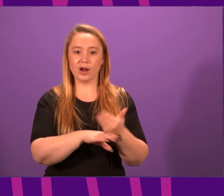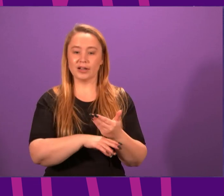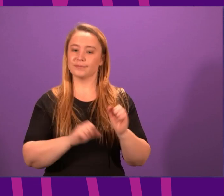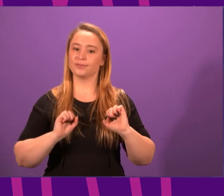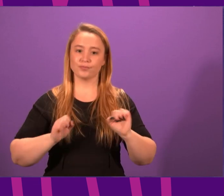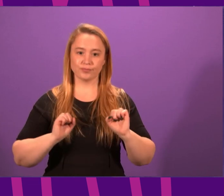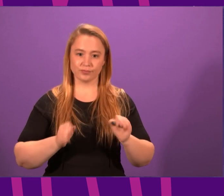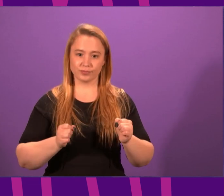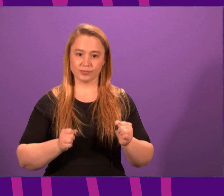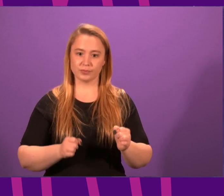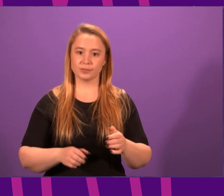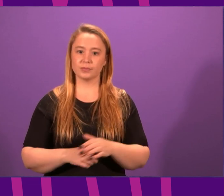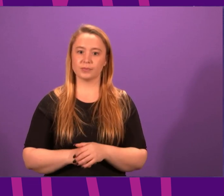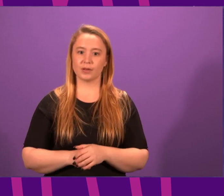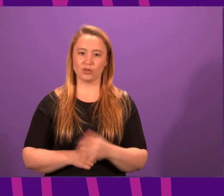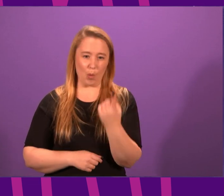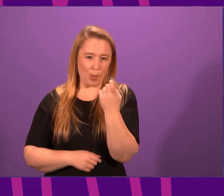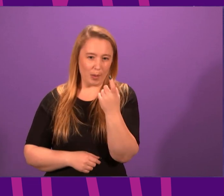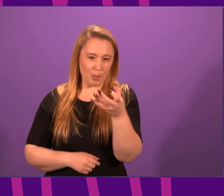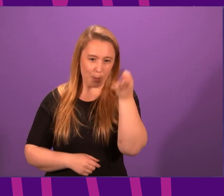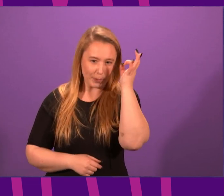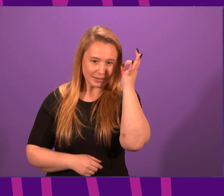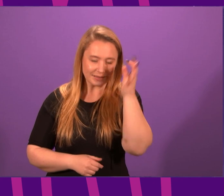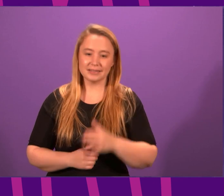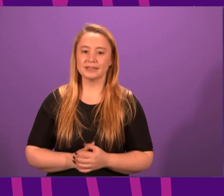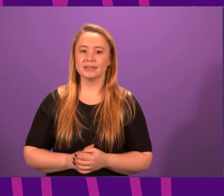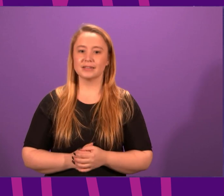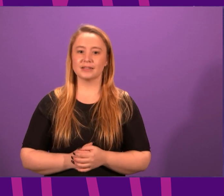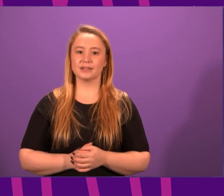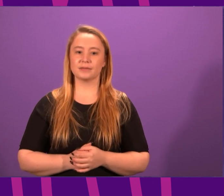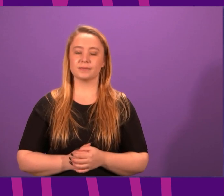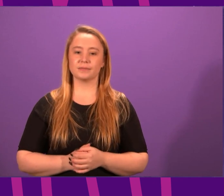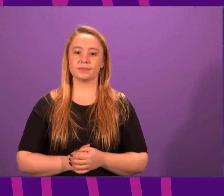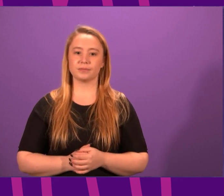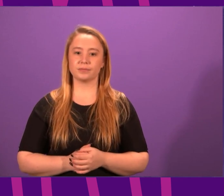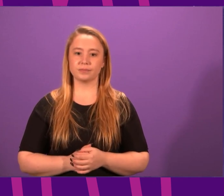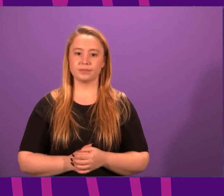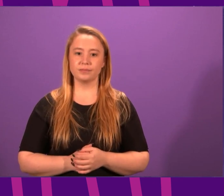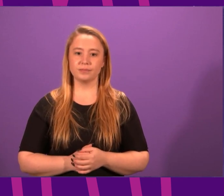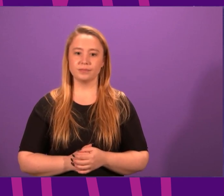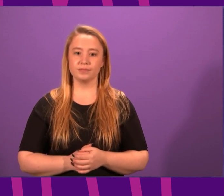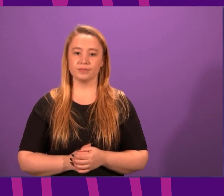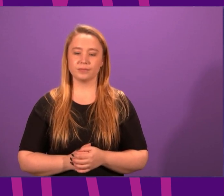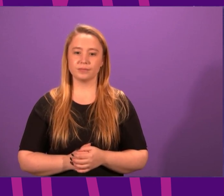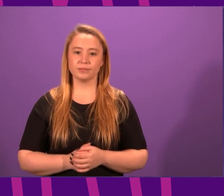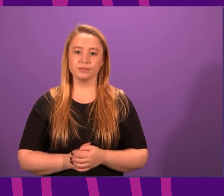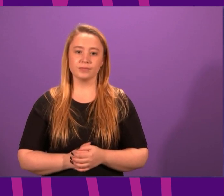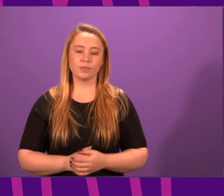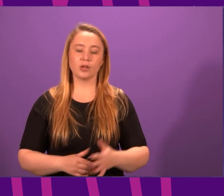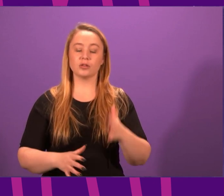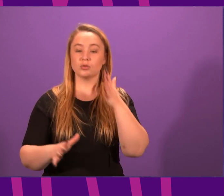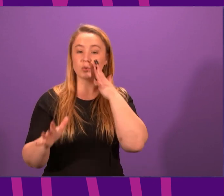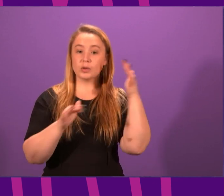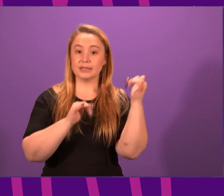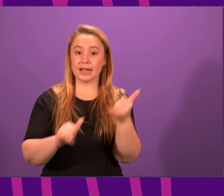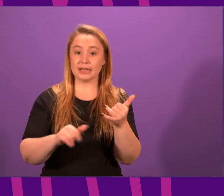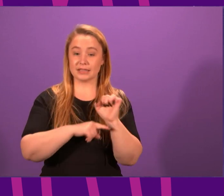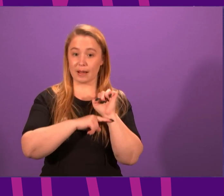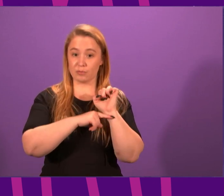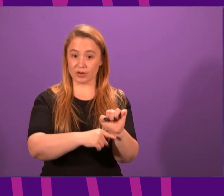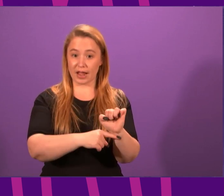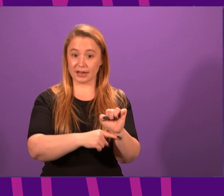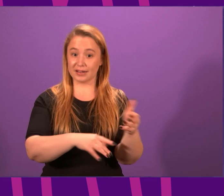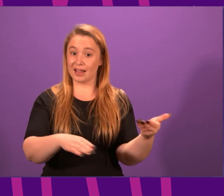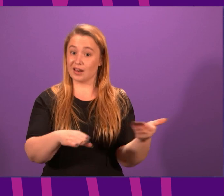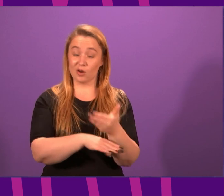was meant to be largely the answer. I'm in my last minute, Cabinet Secretary, so you can perhaps respond in the closing remarks. So test and protect has not